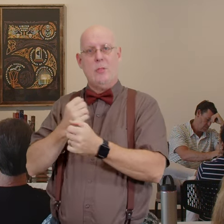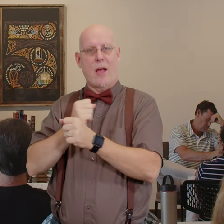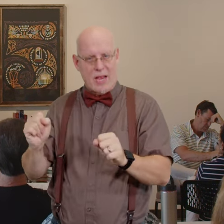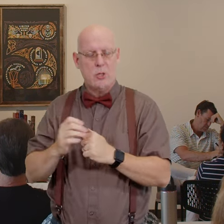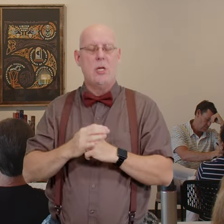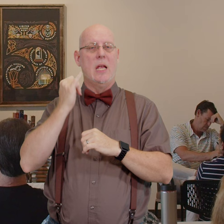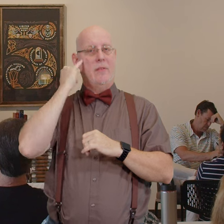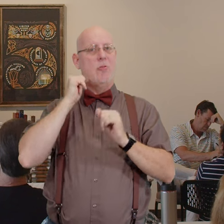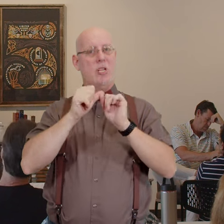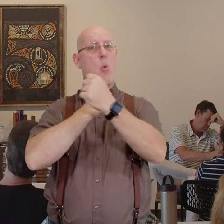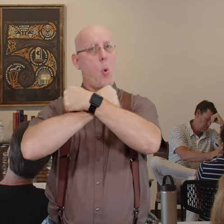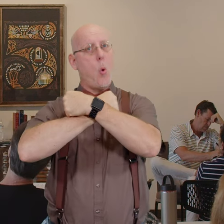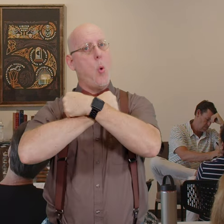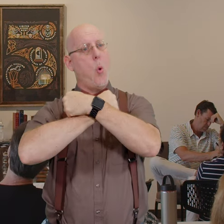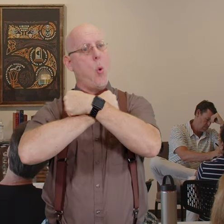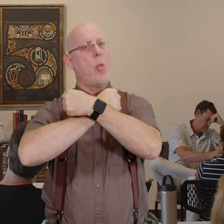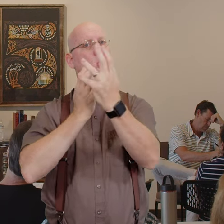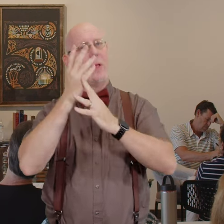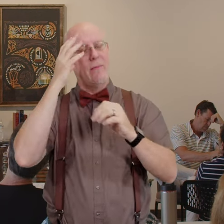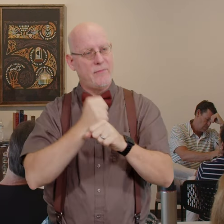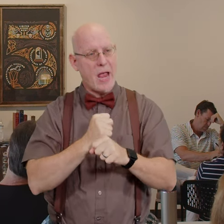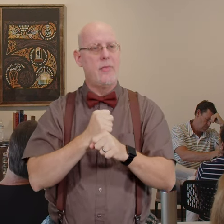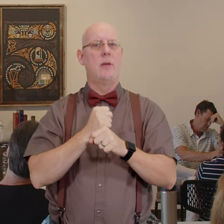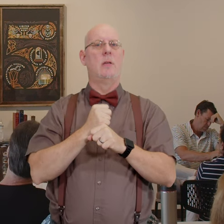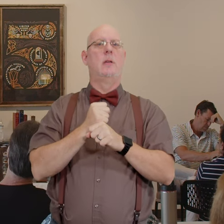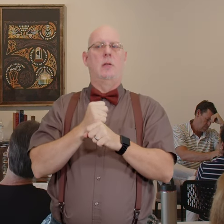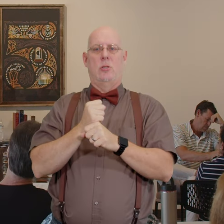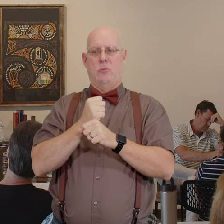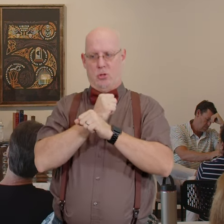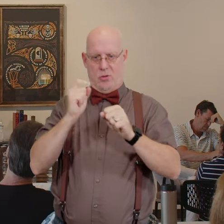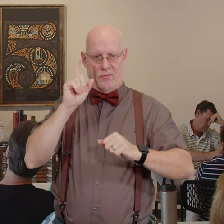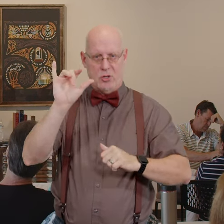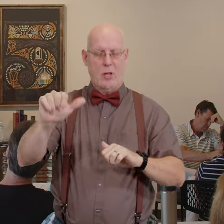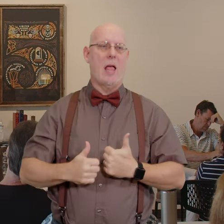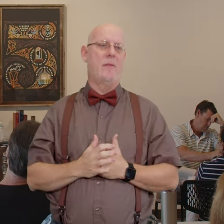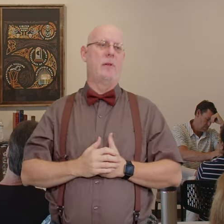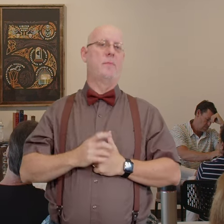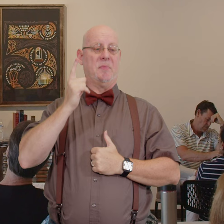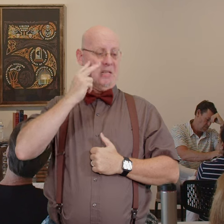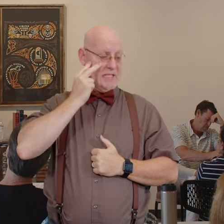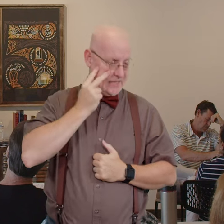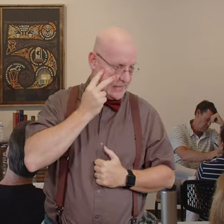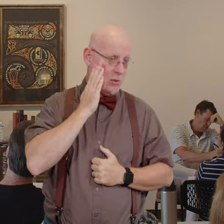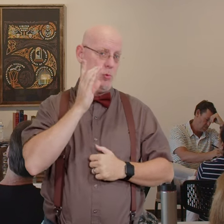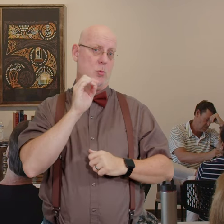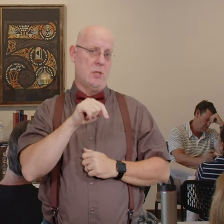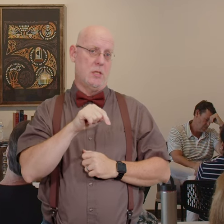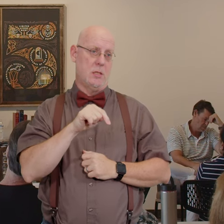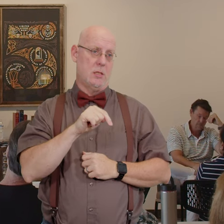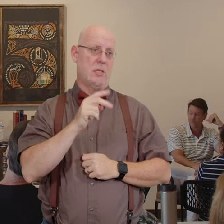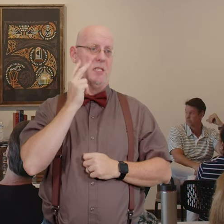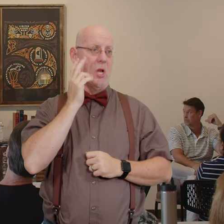lose their salvation, but as long as they keep holding on, by faith, they're secured eternal life. God sees that they're going to do